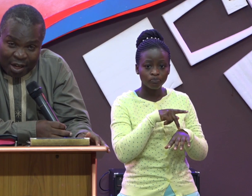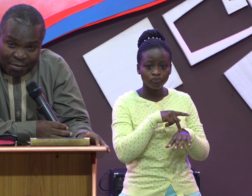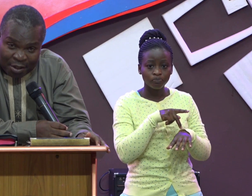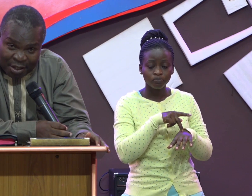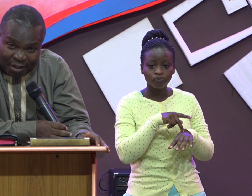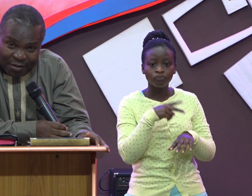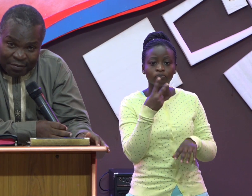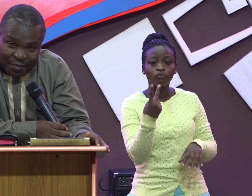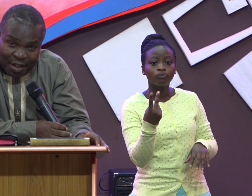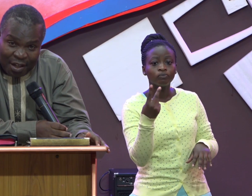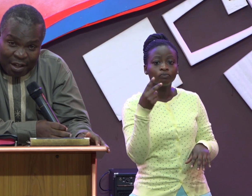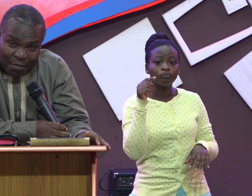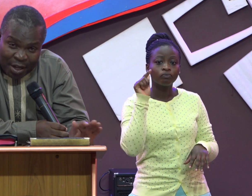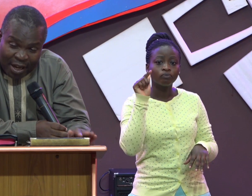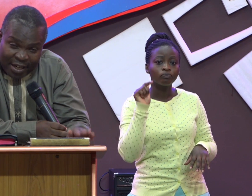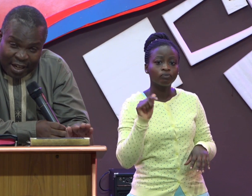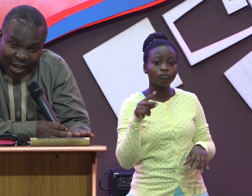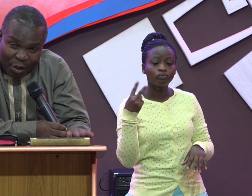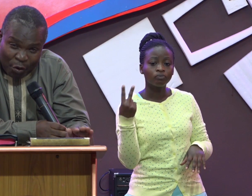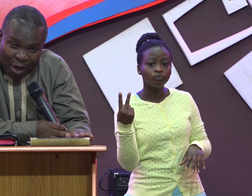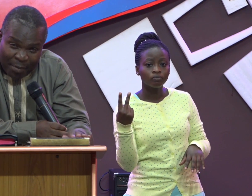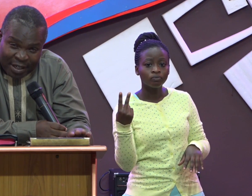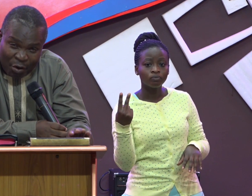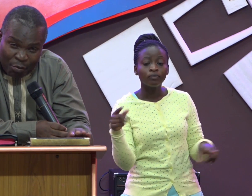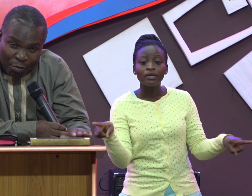2:2, that as young